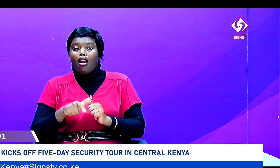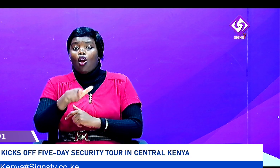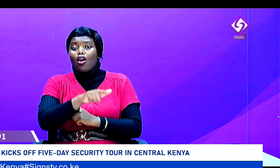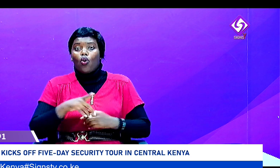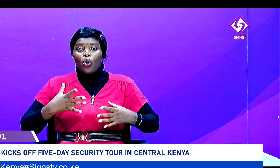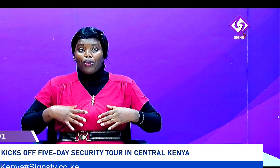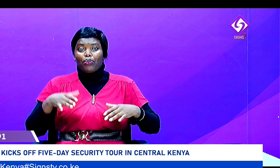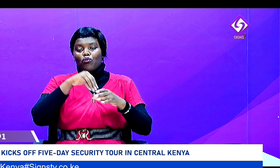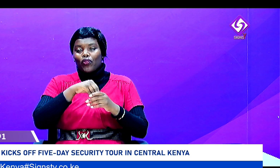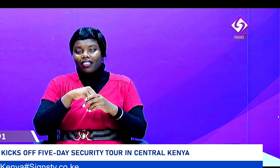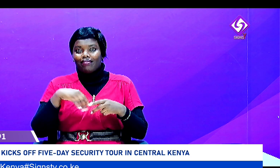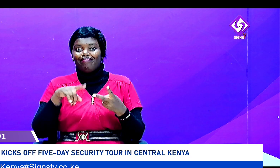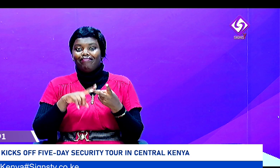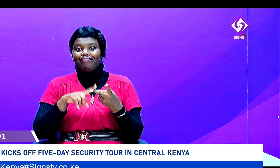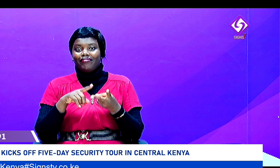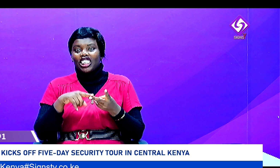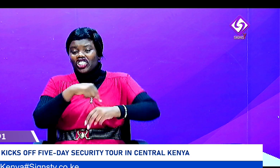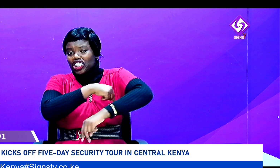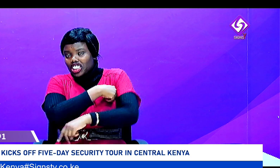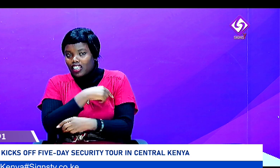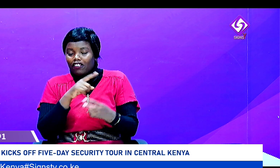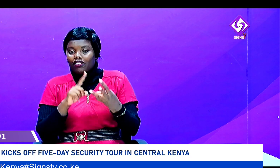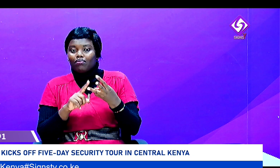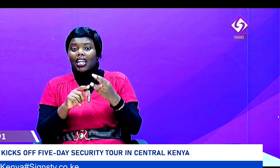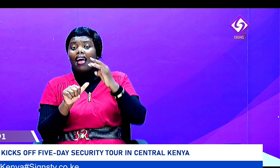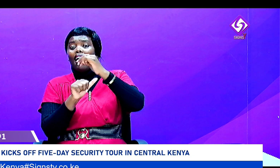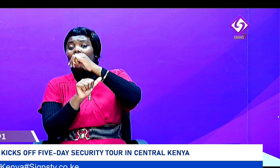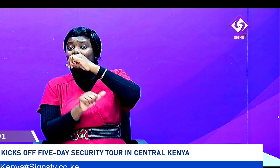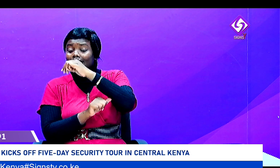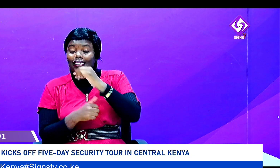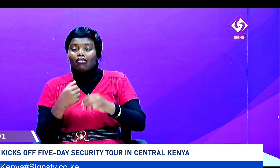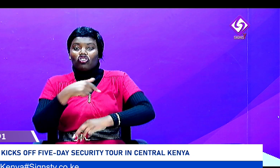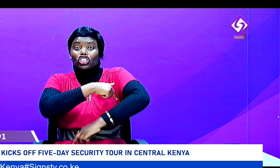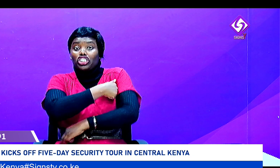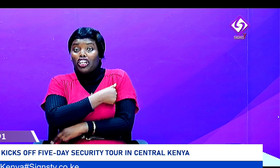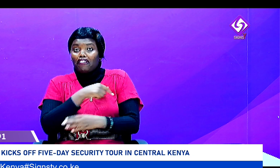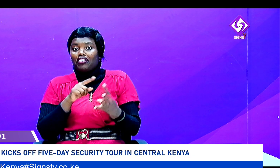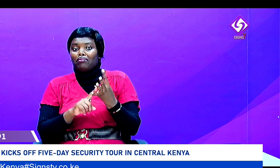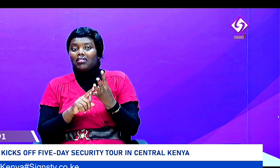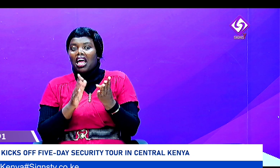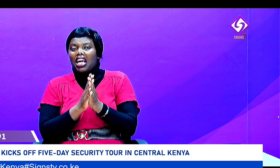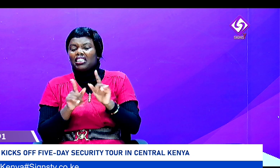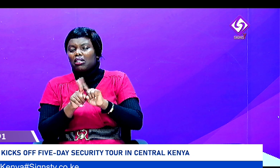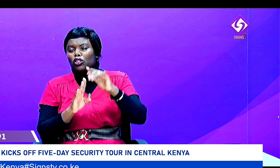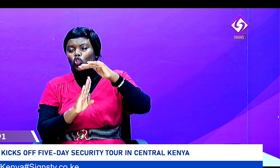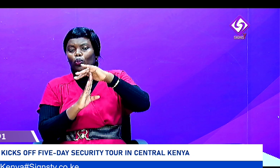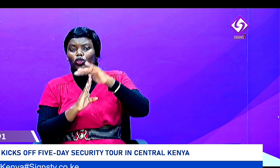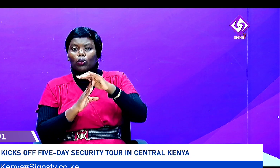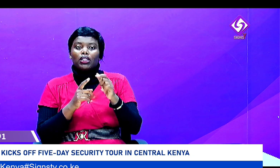chiefs, assistant chiefs, and top security and administrative officers to discuss grievances